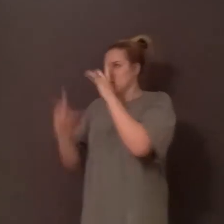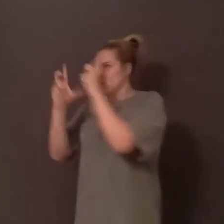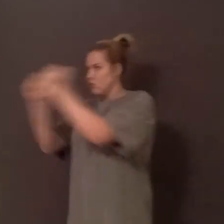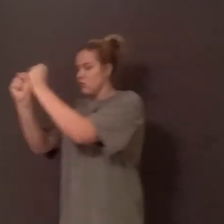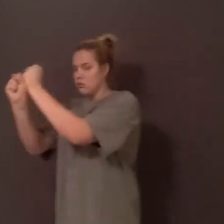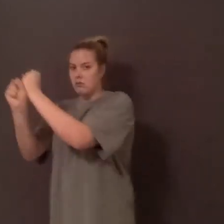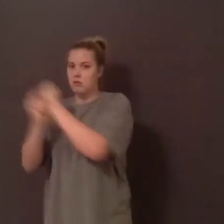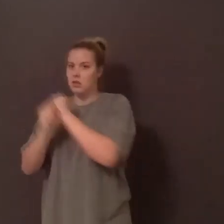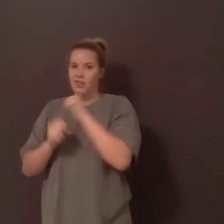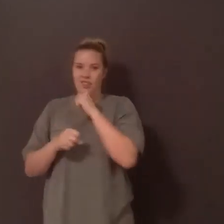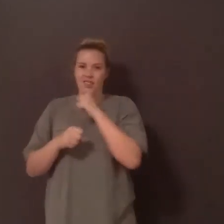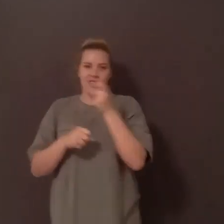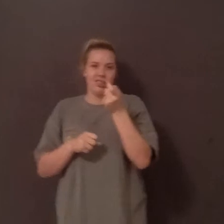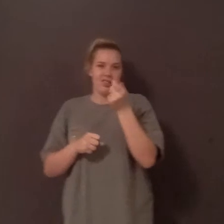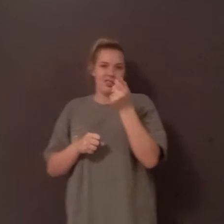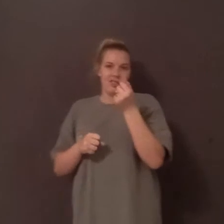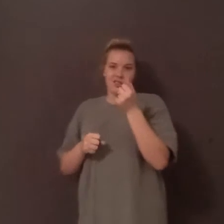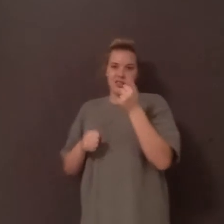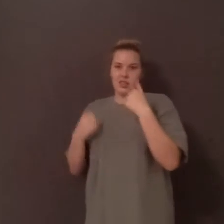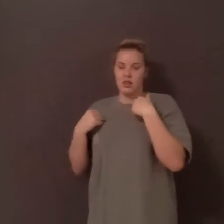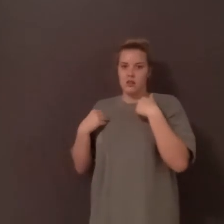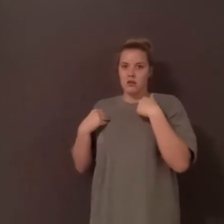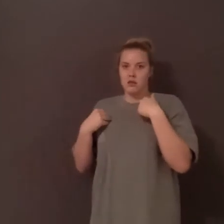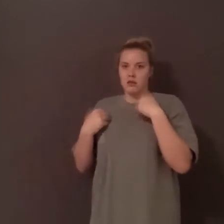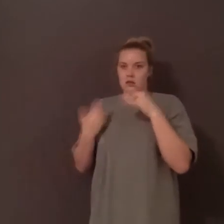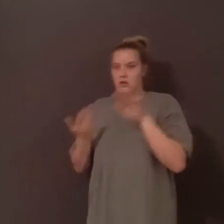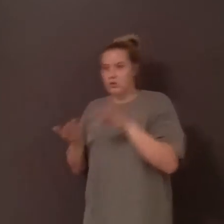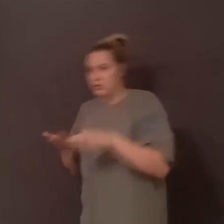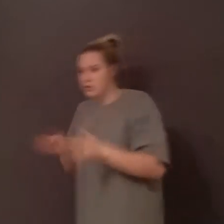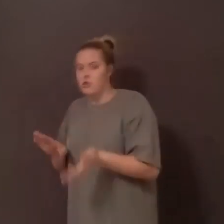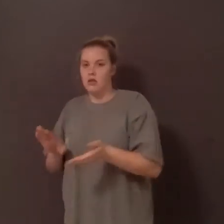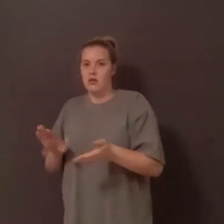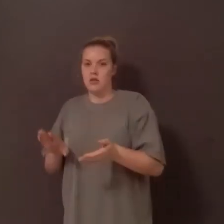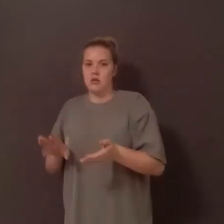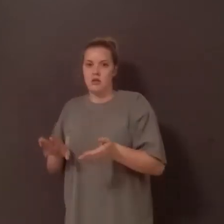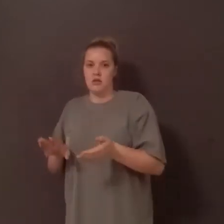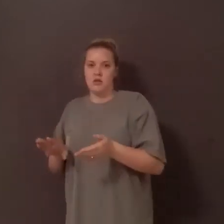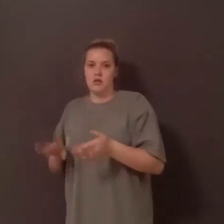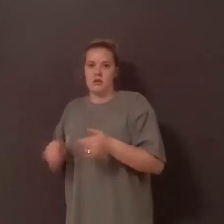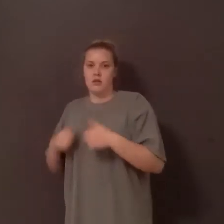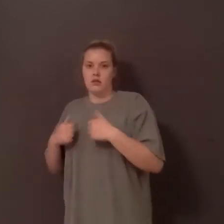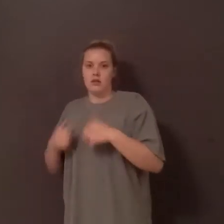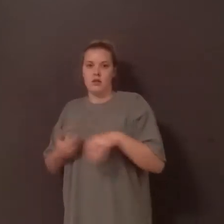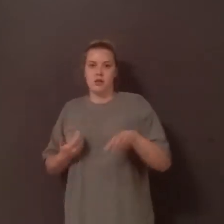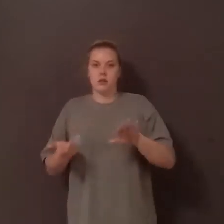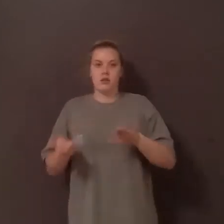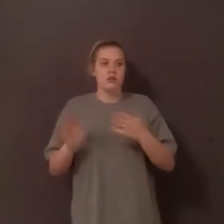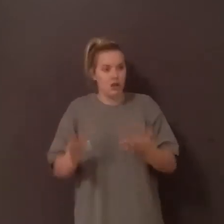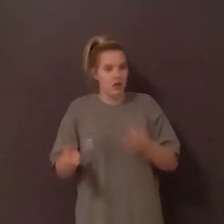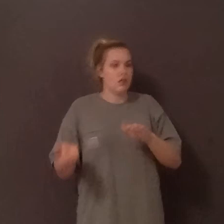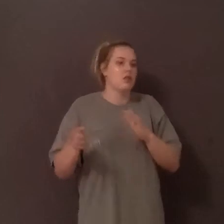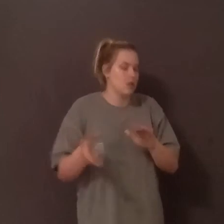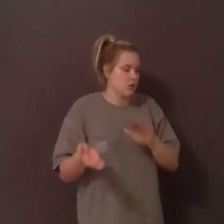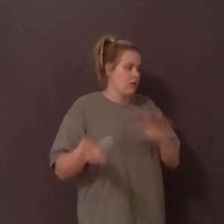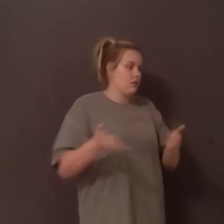minor game. I thought he had that. This is dying, not just dying this lifetime. It's dying and dying and dying and dying and being